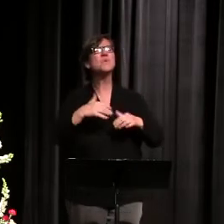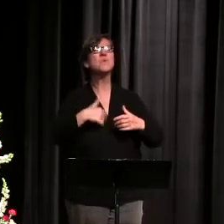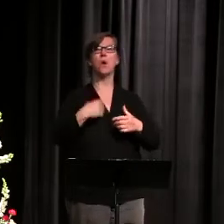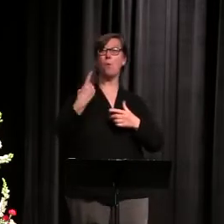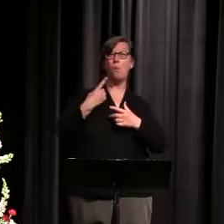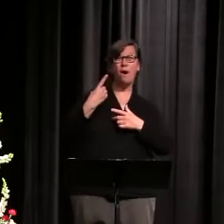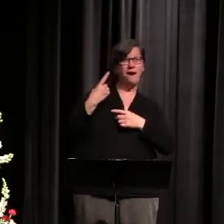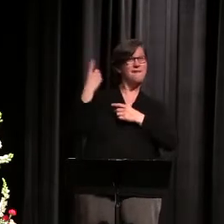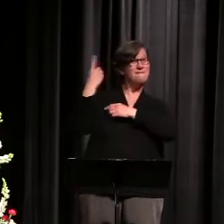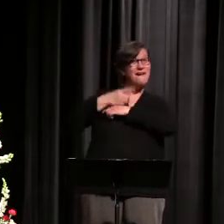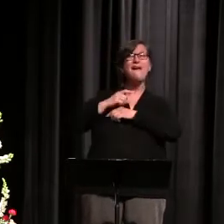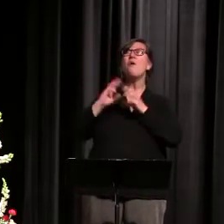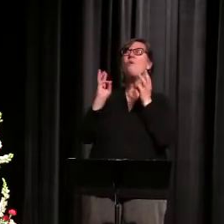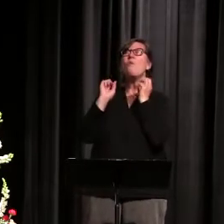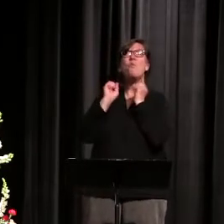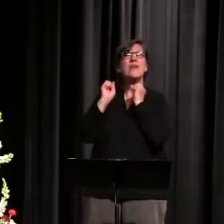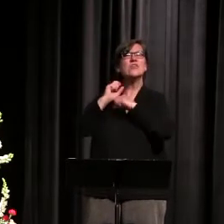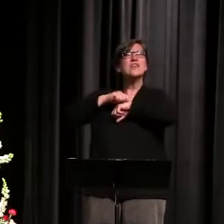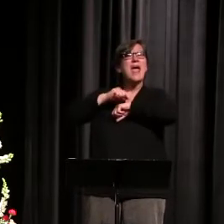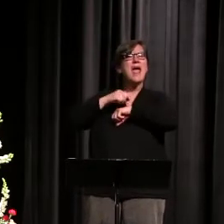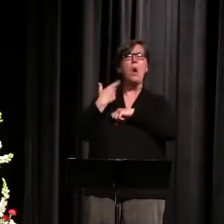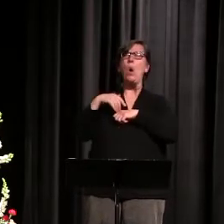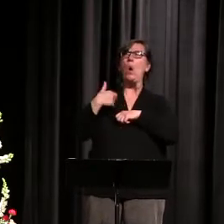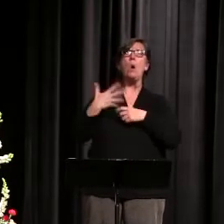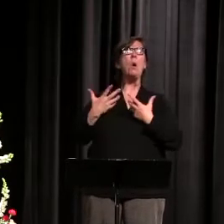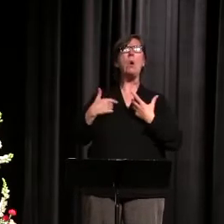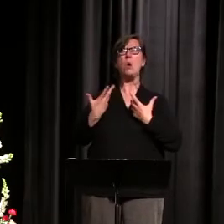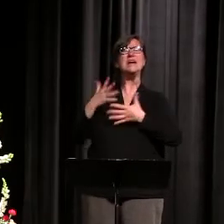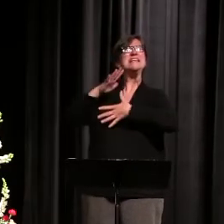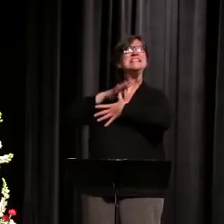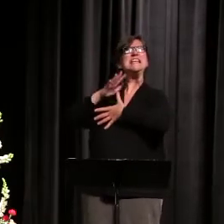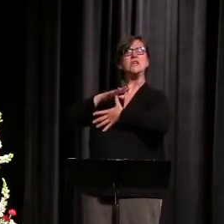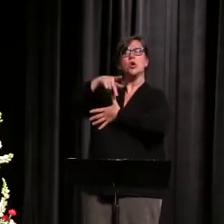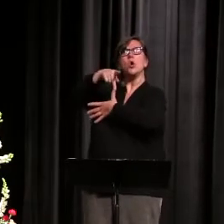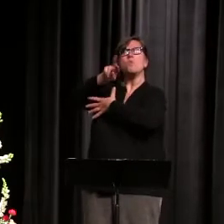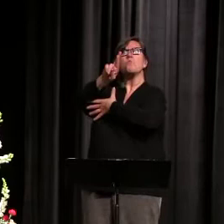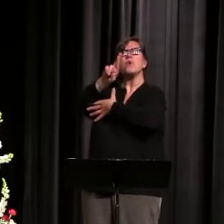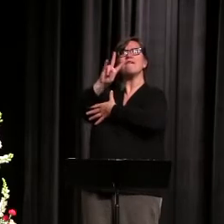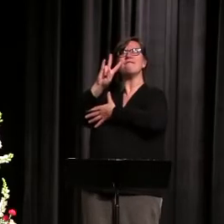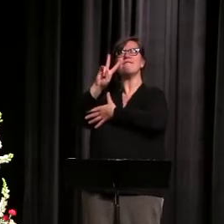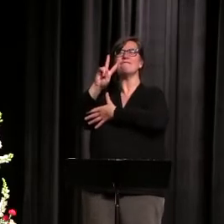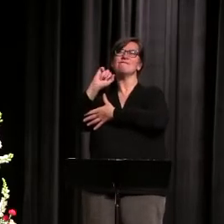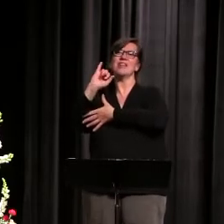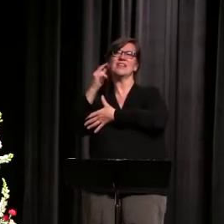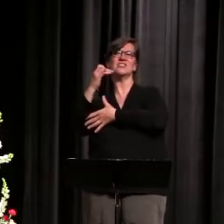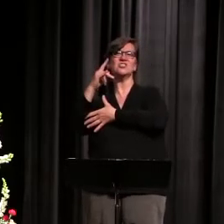were canceled, everyone Googling the definition of snow squall to see if that was even a real thing.